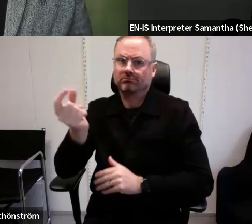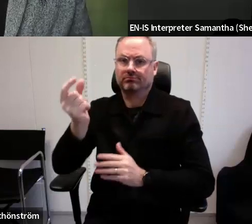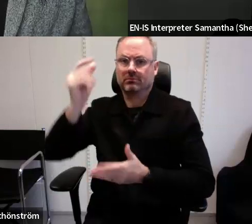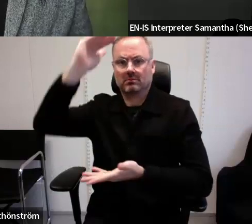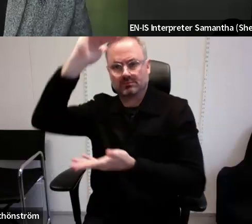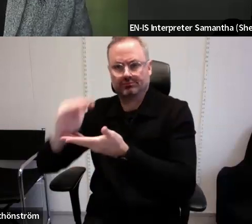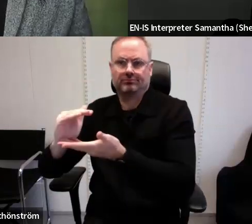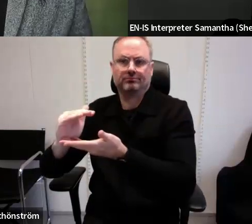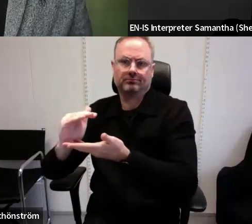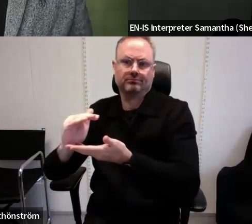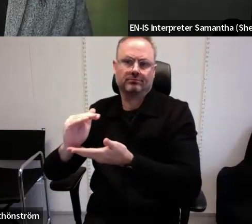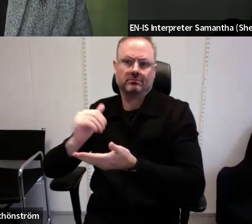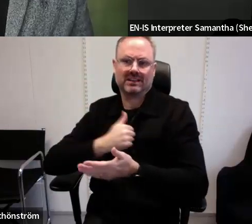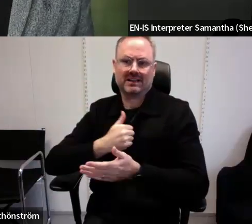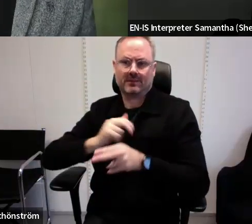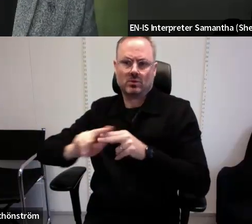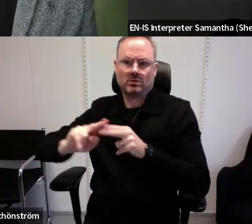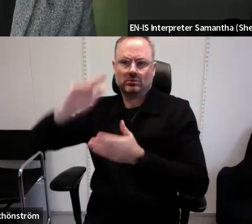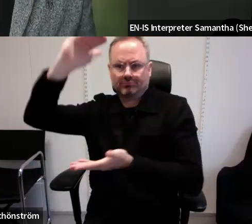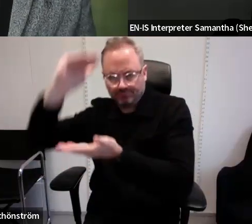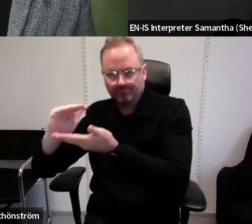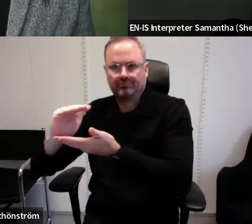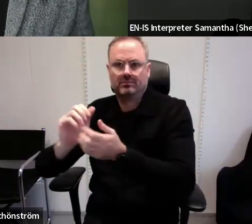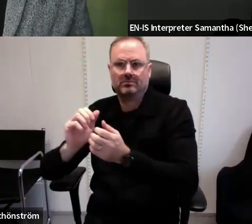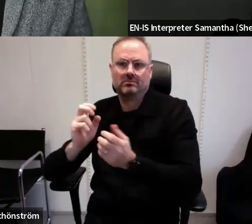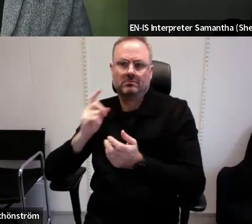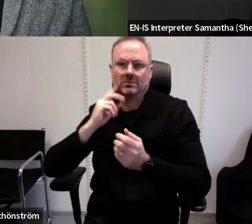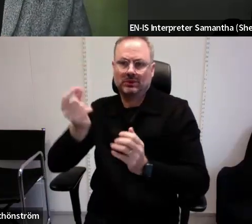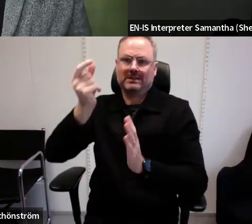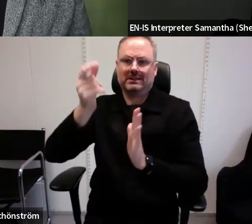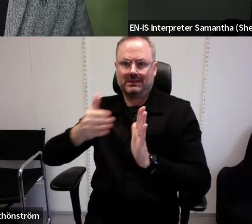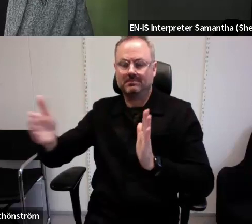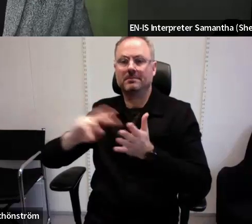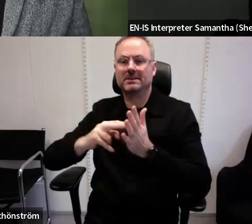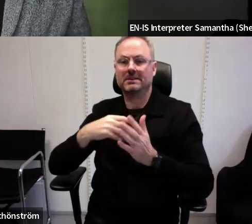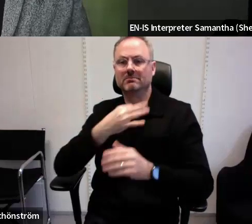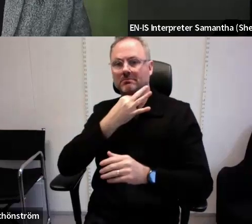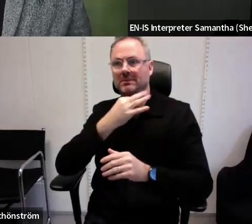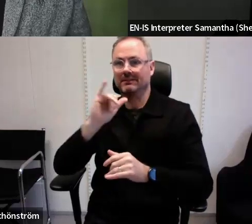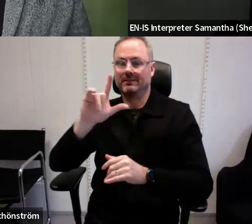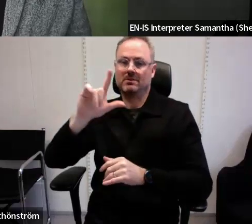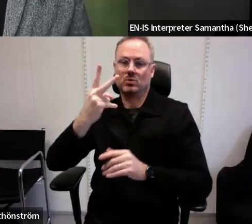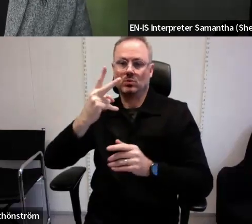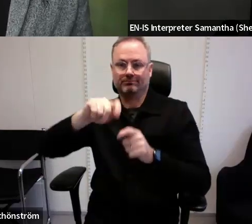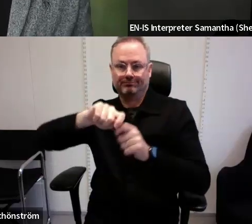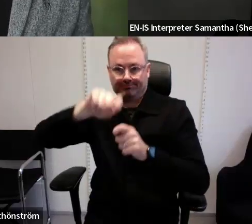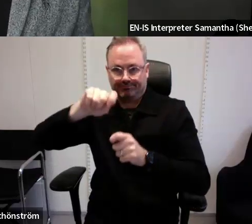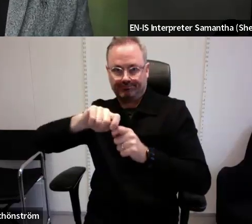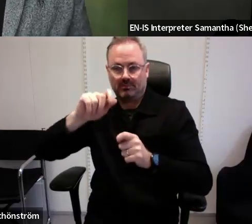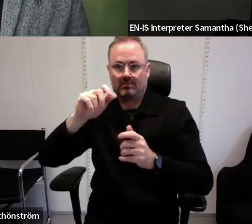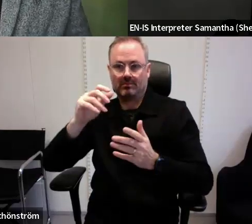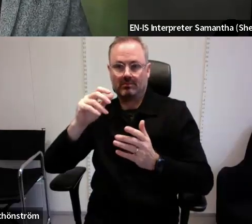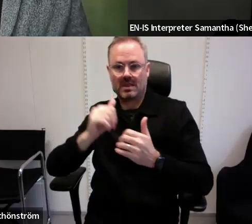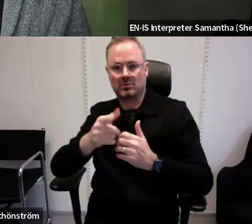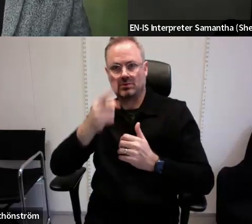self-correction. And then very quickly, that time reduces as they progress in their language learning. So I'm